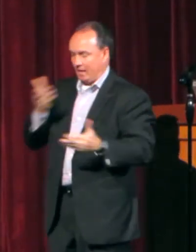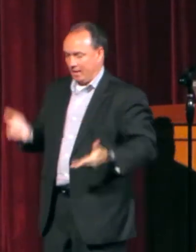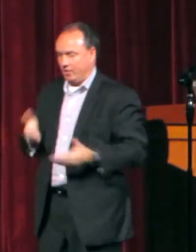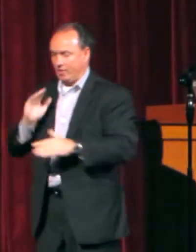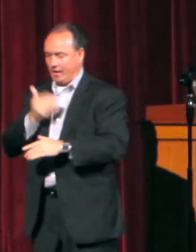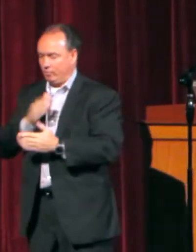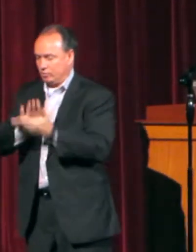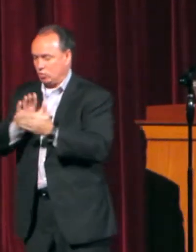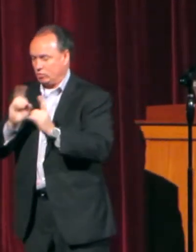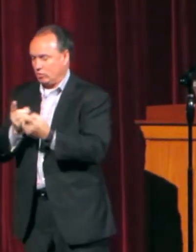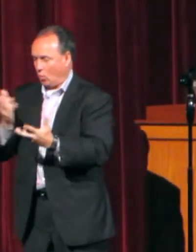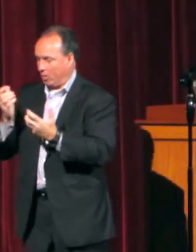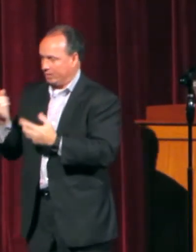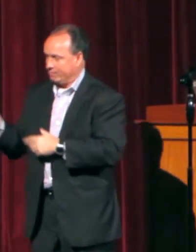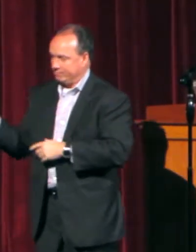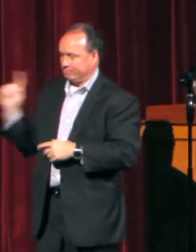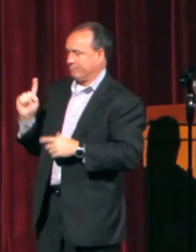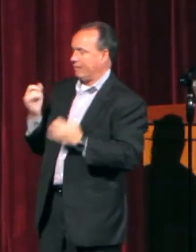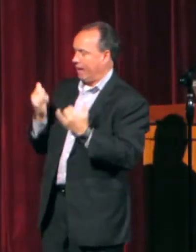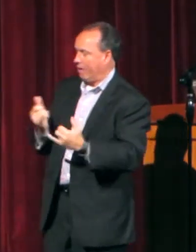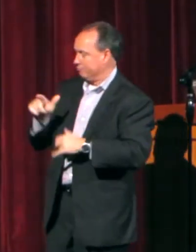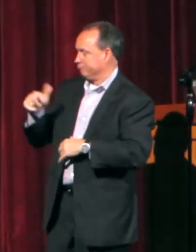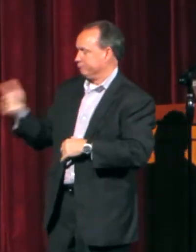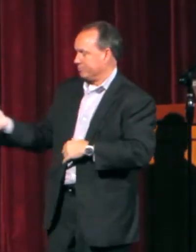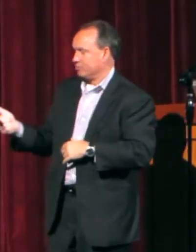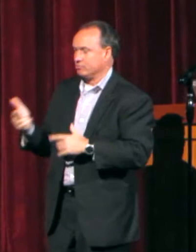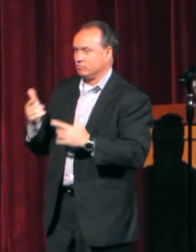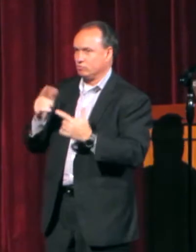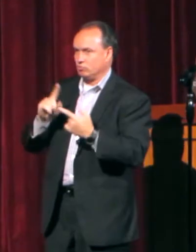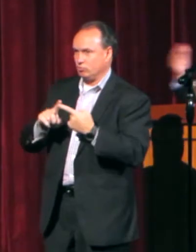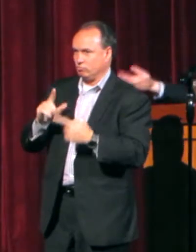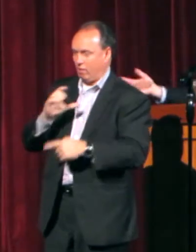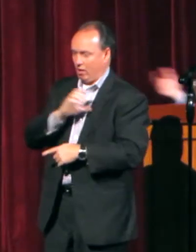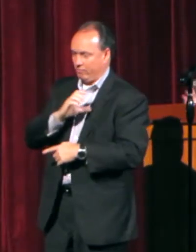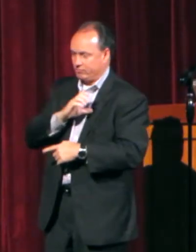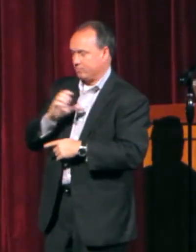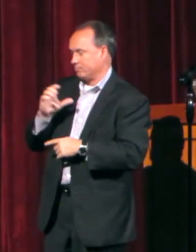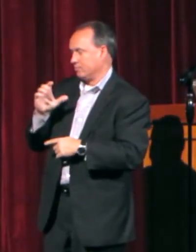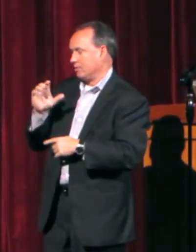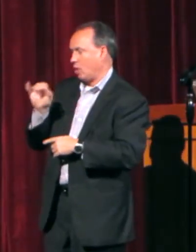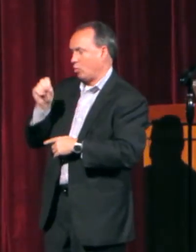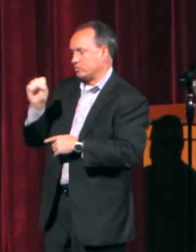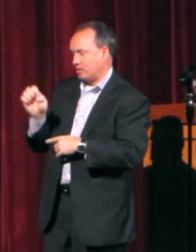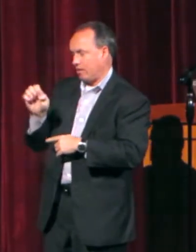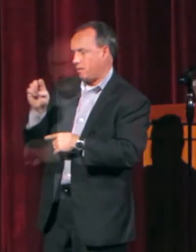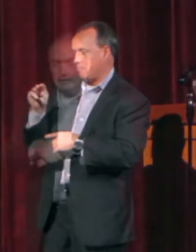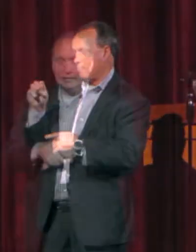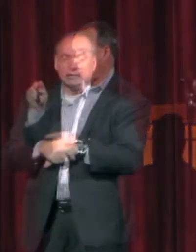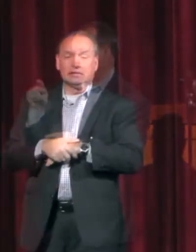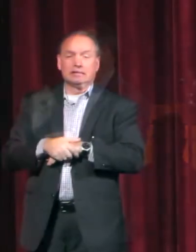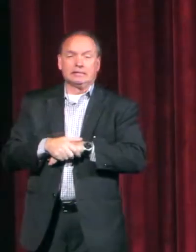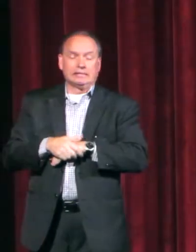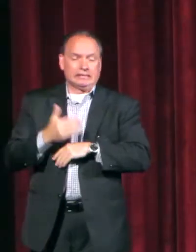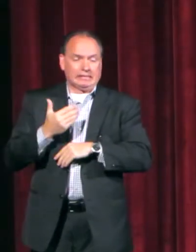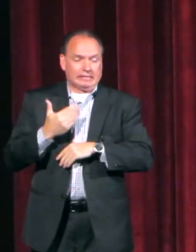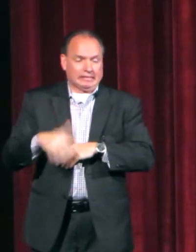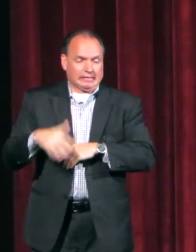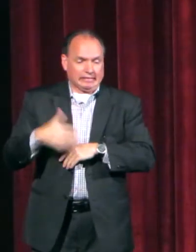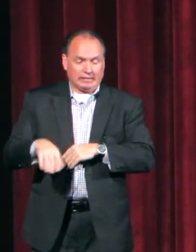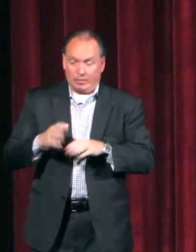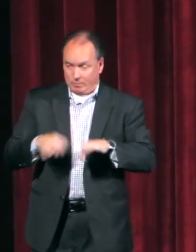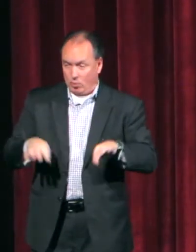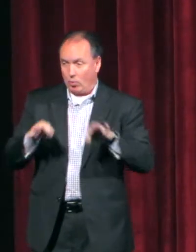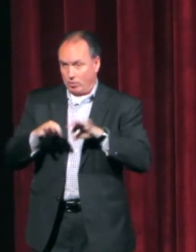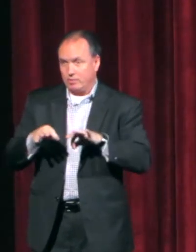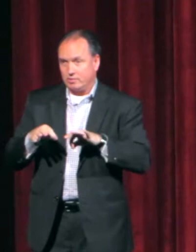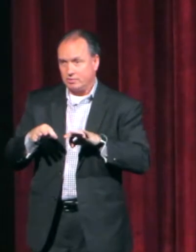district, and so I'd like now just to turn this over to Deputy Jose Montez. It's very